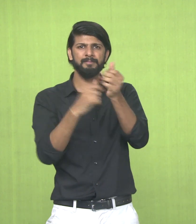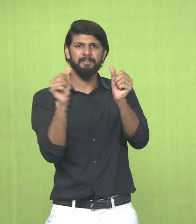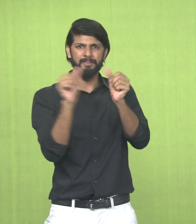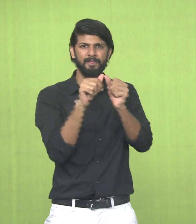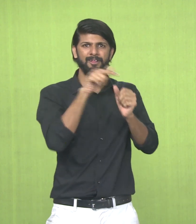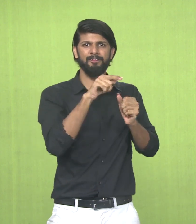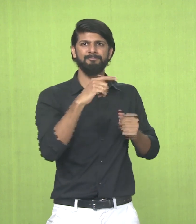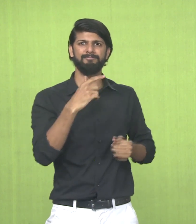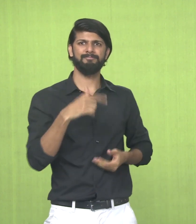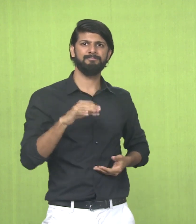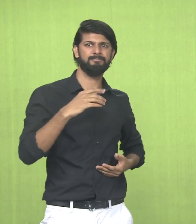The second painting is called Apsara.